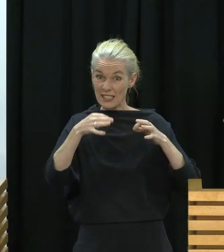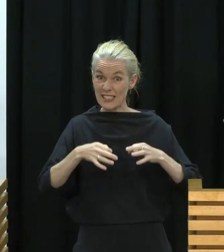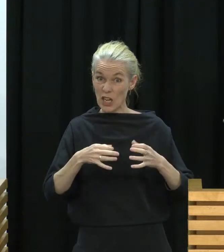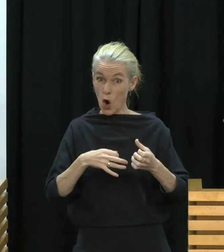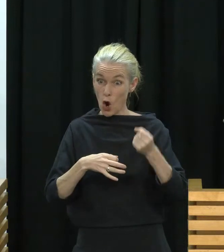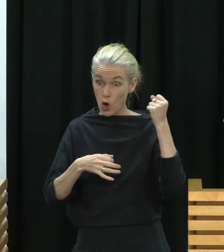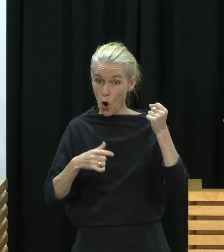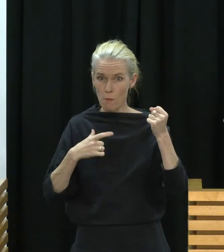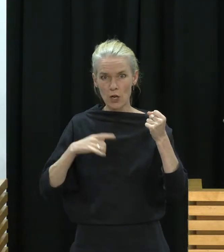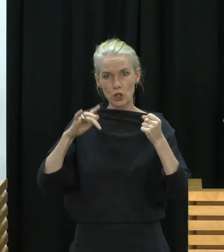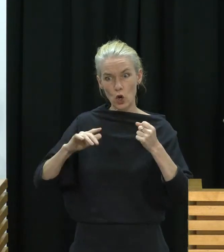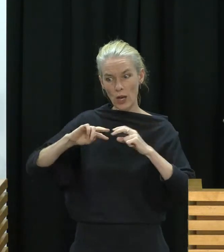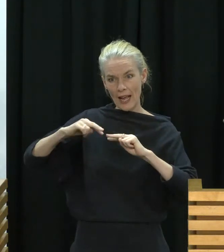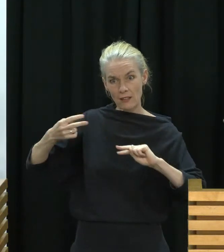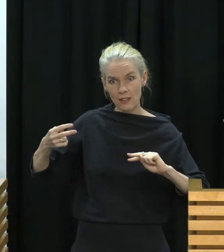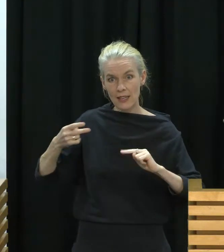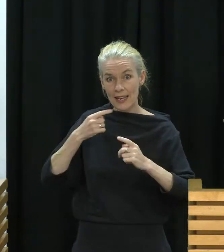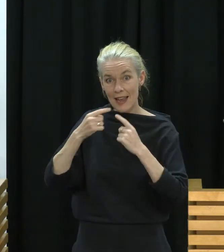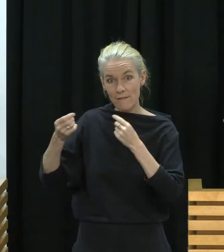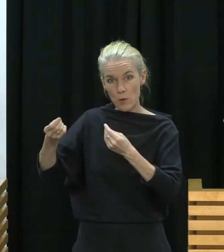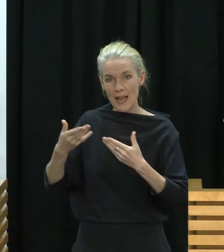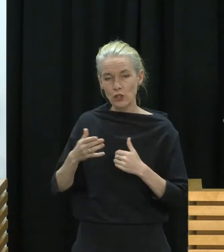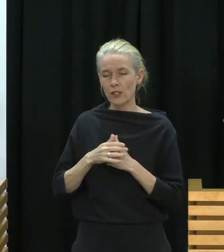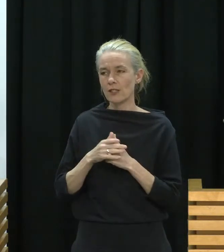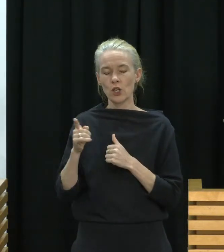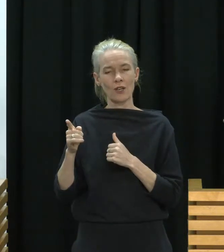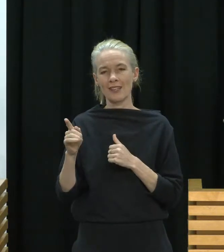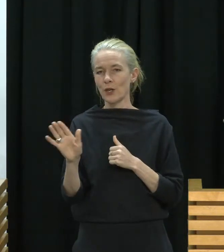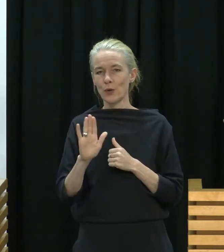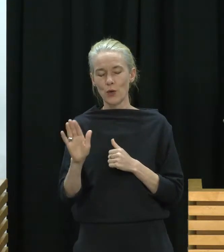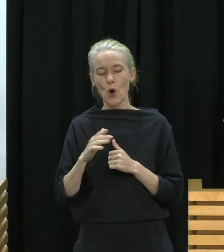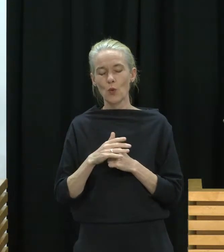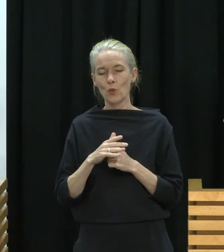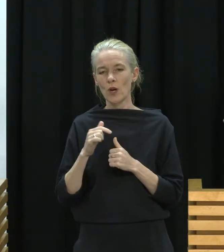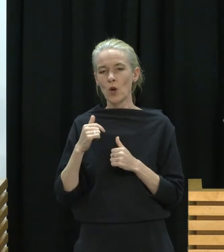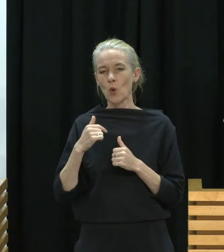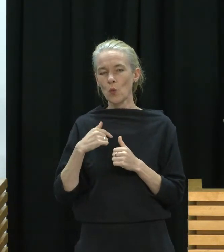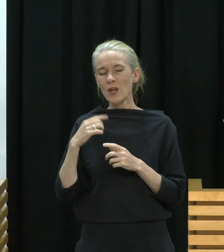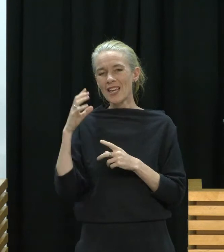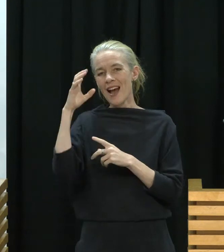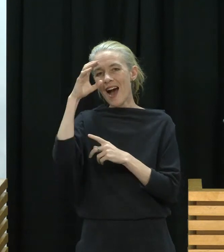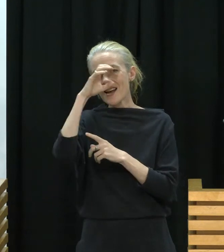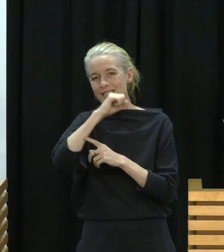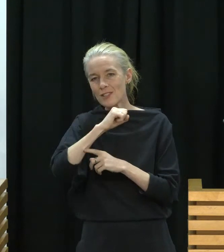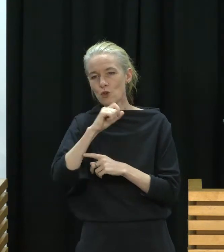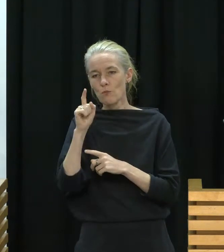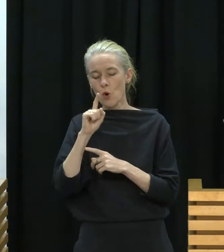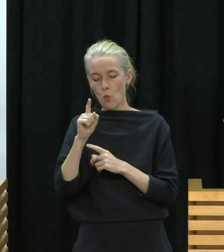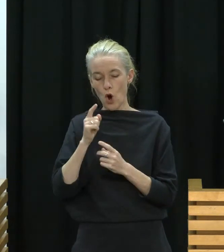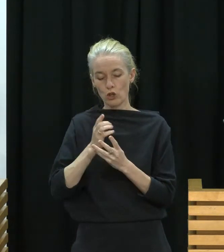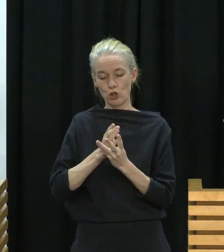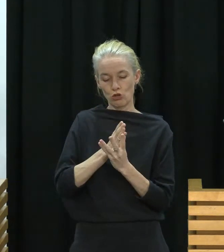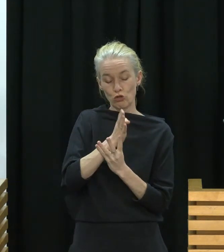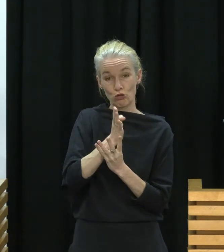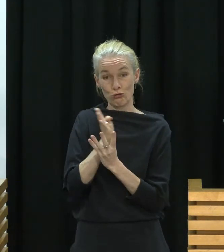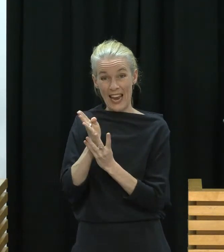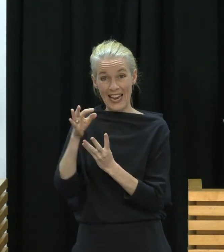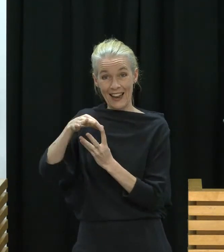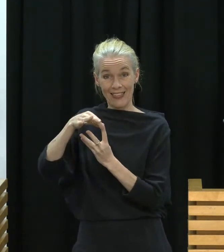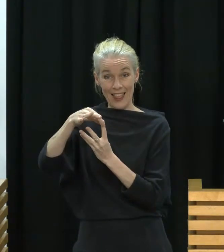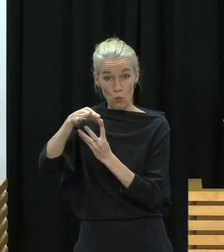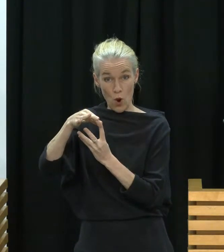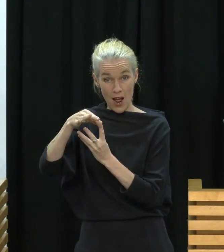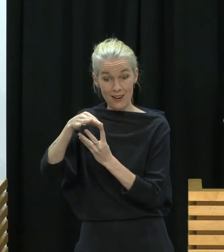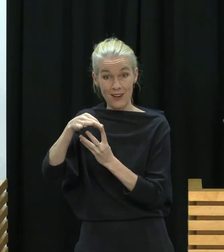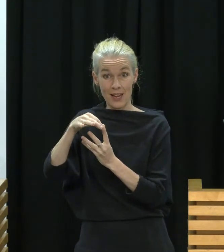dealing with in New South Wales. Obviously, if the genome sequencing results told us something different, then we would account